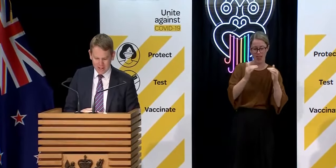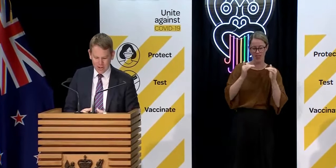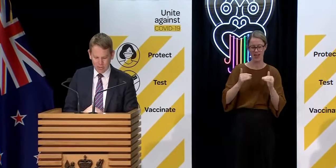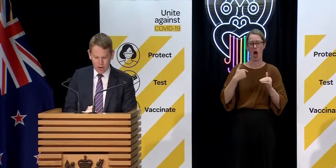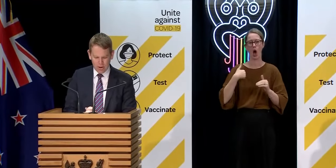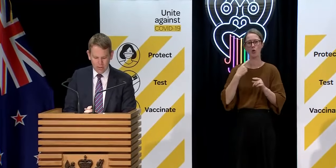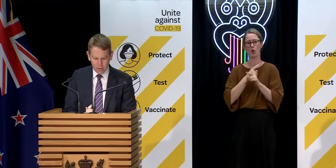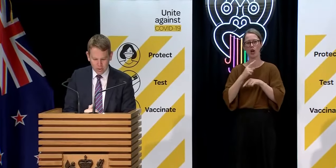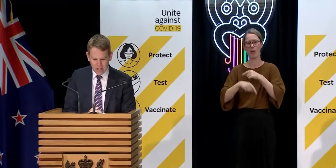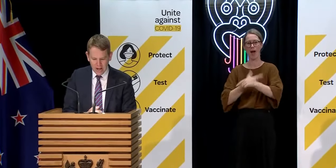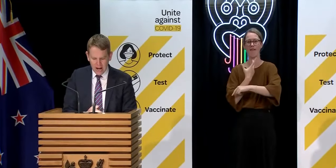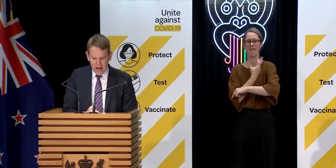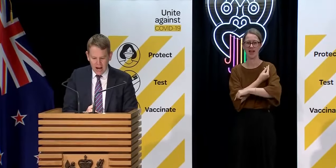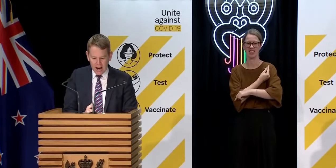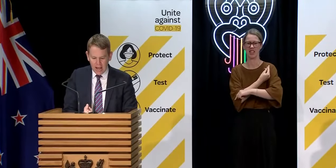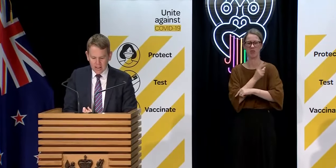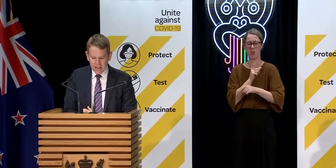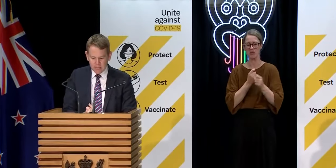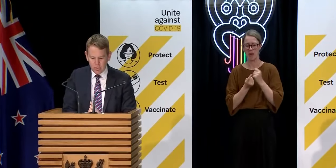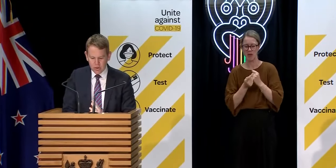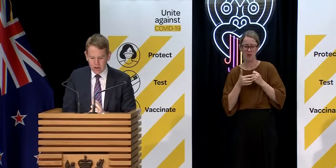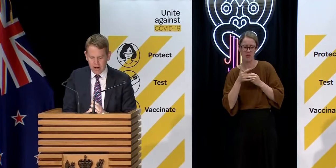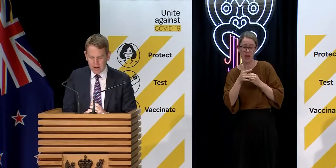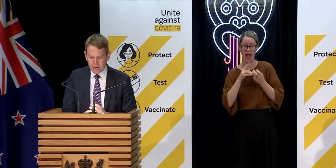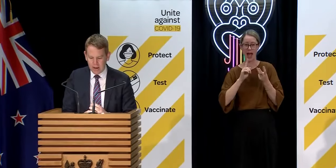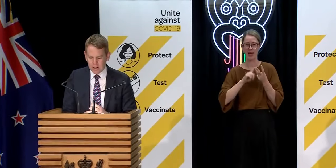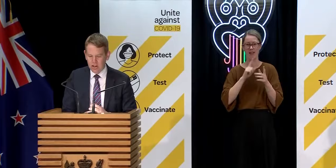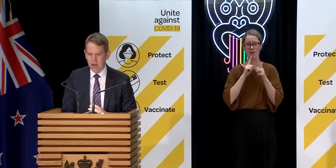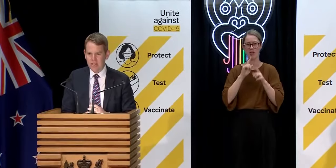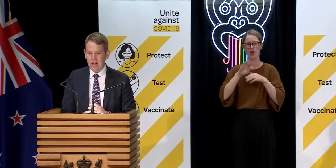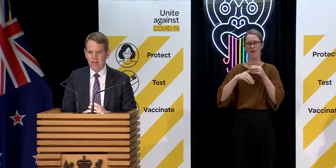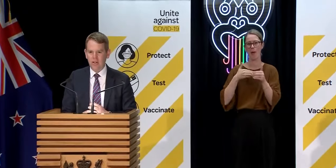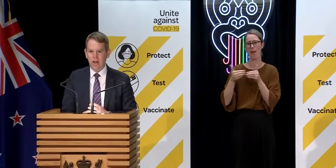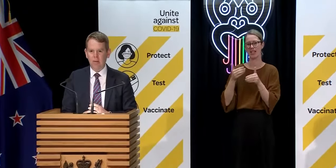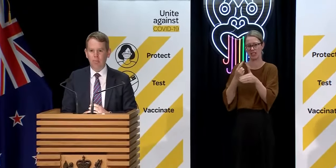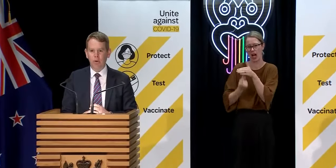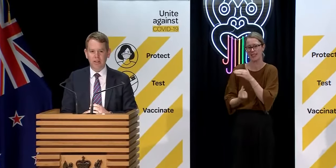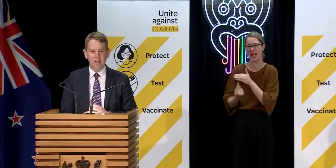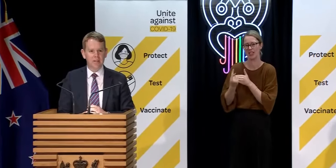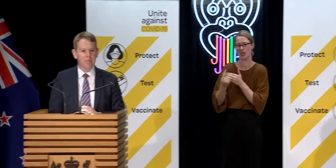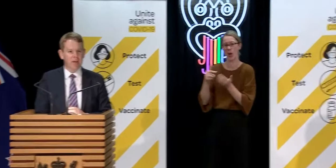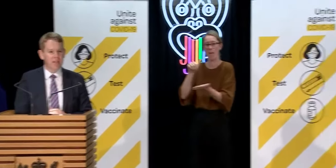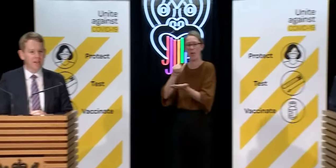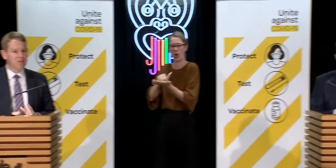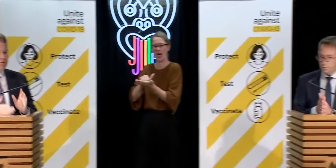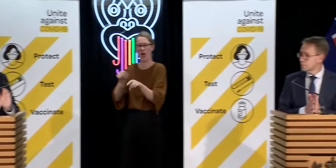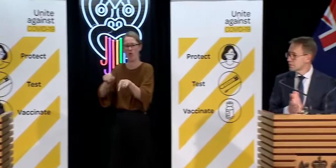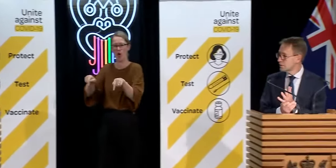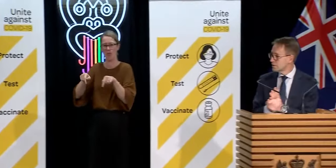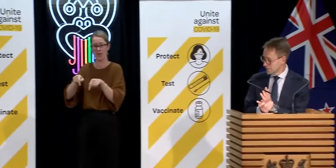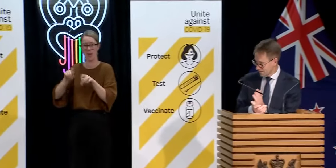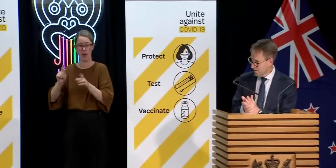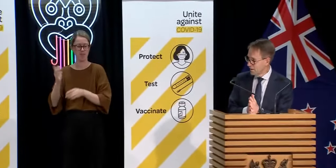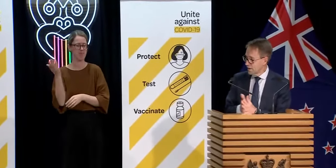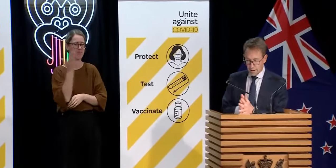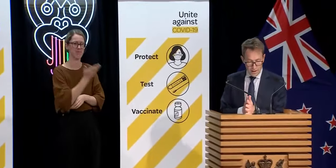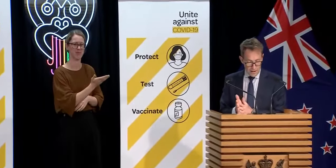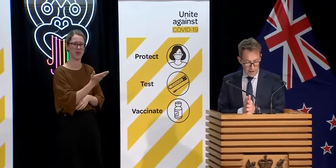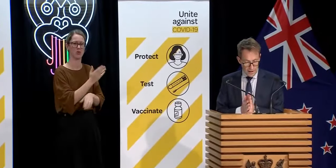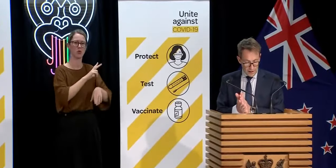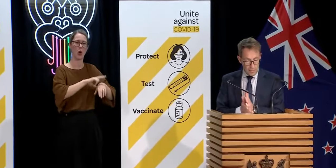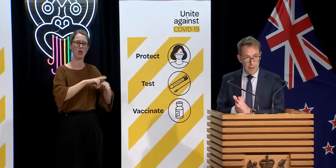about our vaccination program, of course, and some news around managed isolation and bookings. But straight to you, Dr.